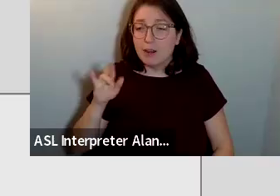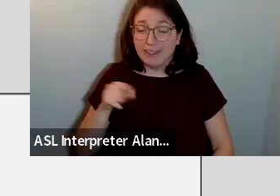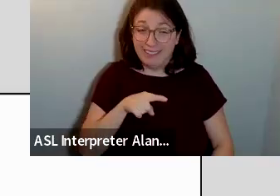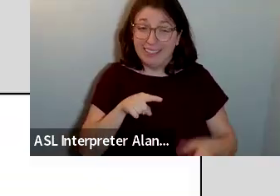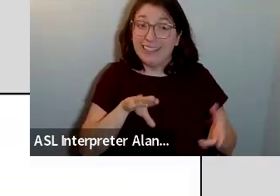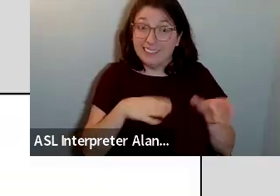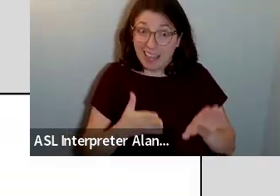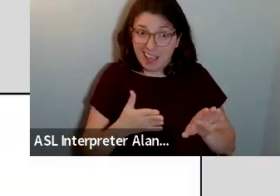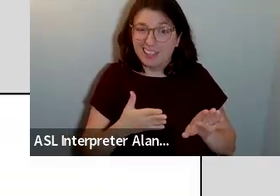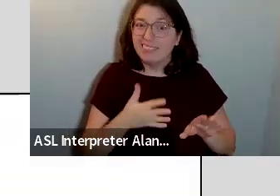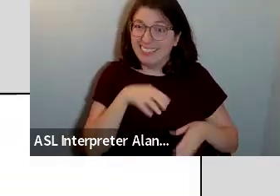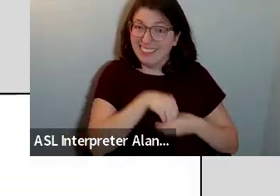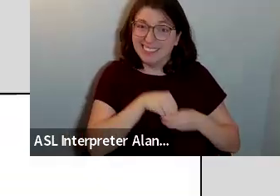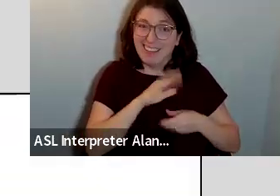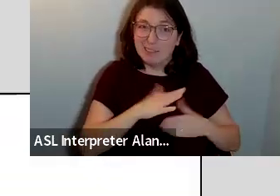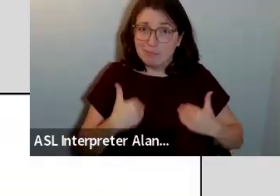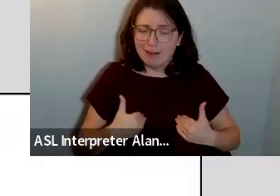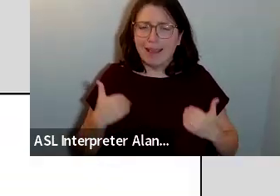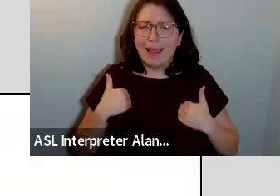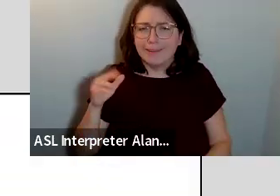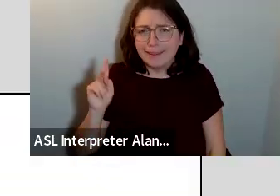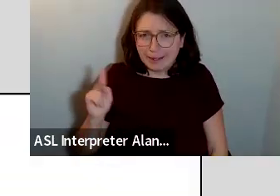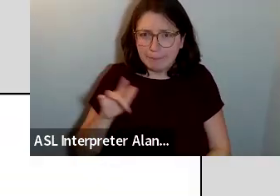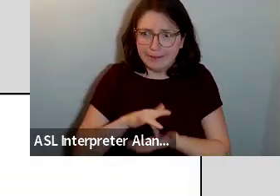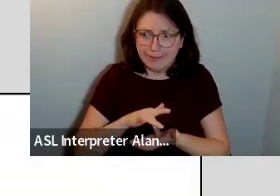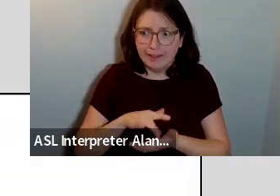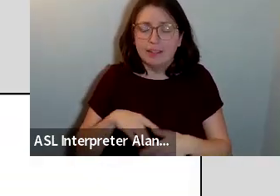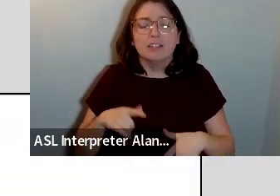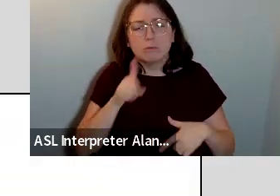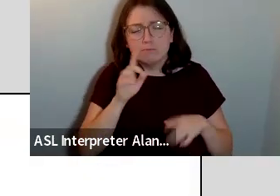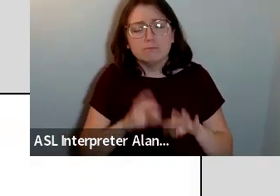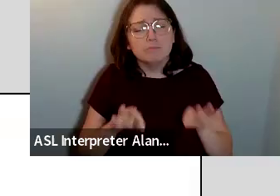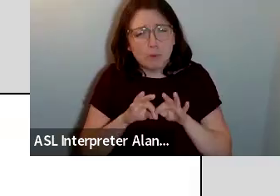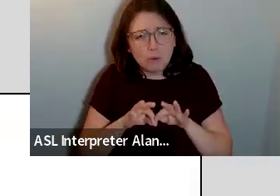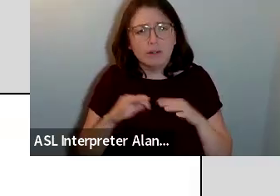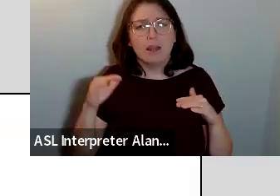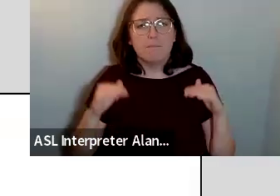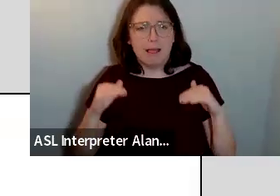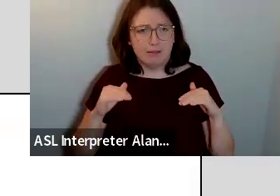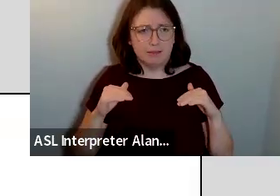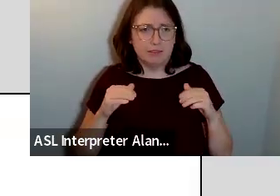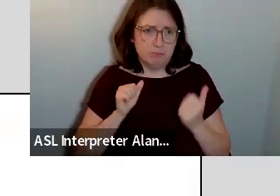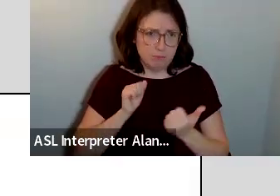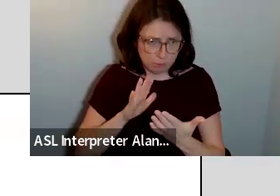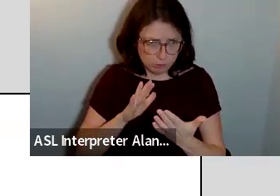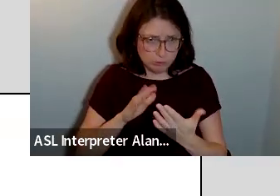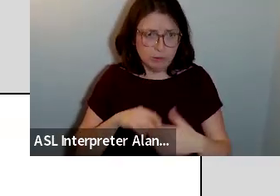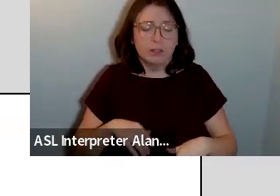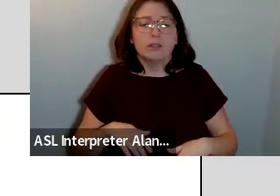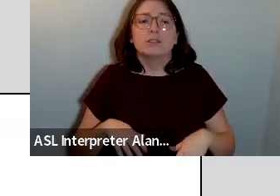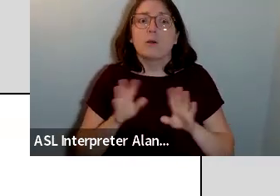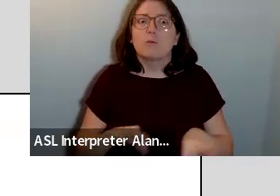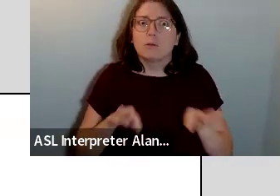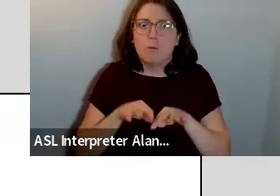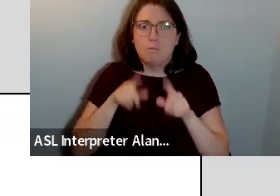I really want to have a balanced approach here and share upfront some core take-home points. So